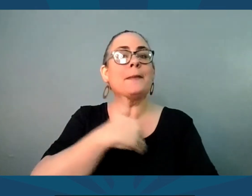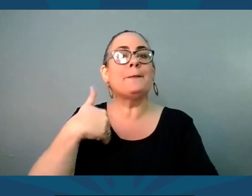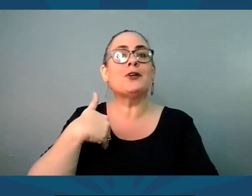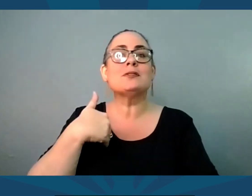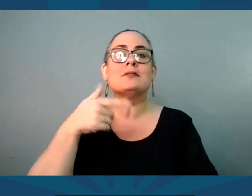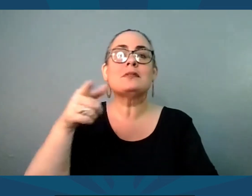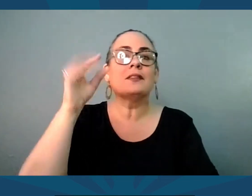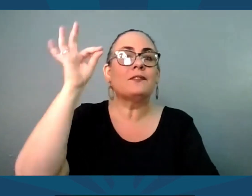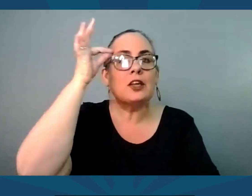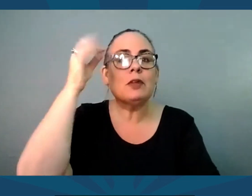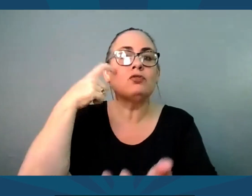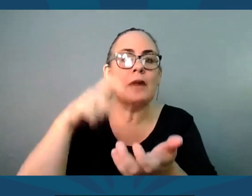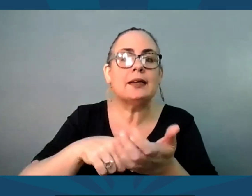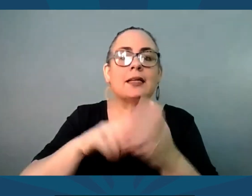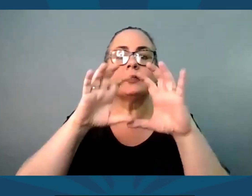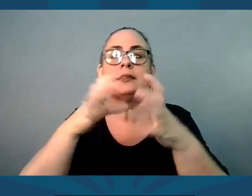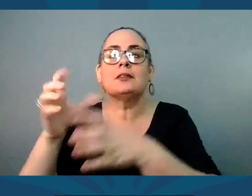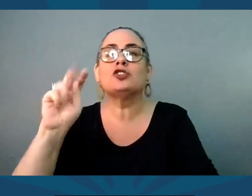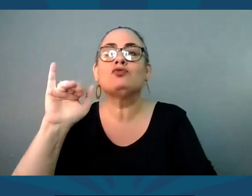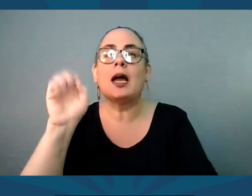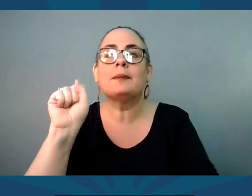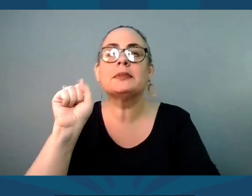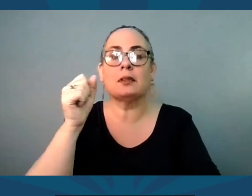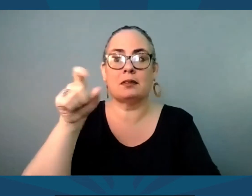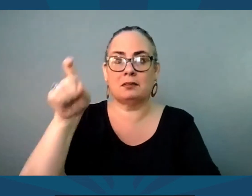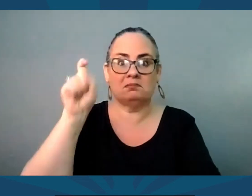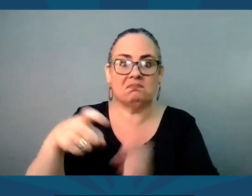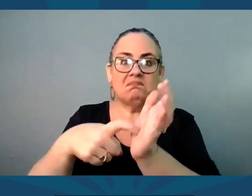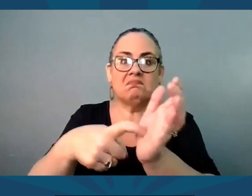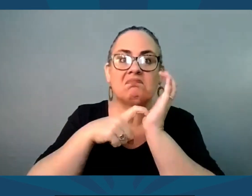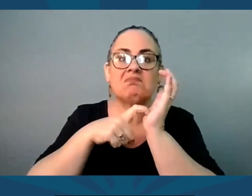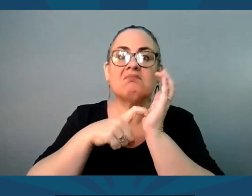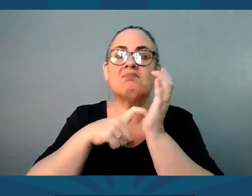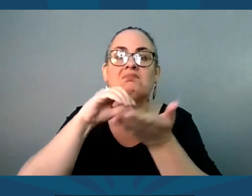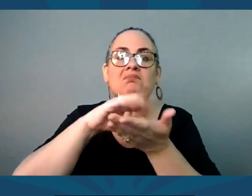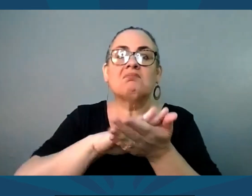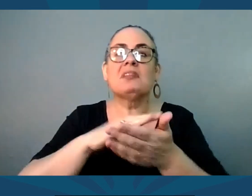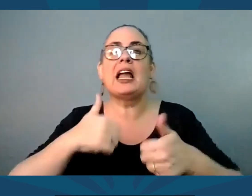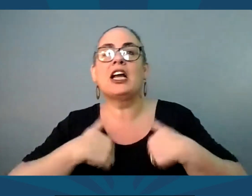address does not reasonably match the precinct register.